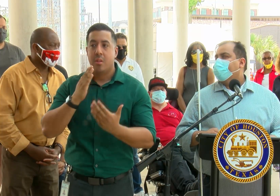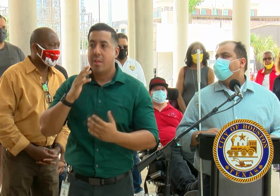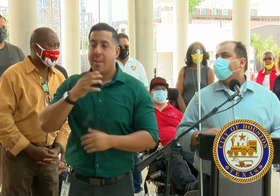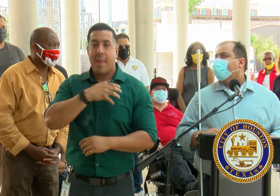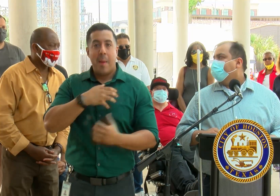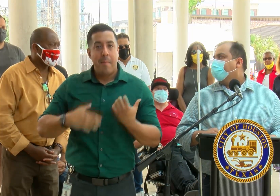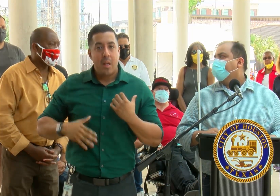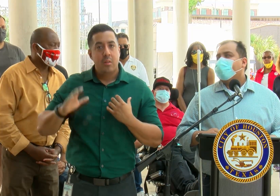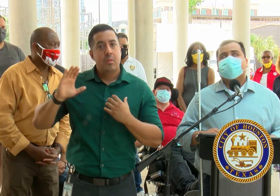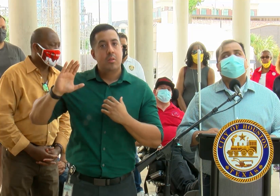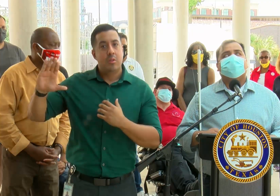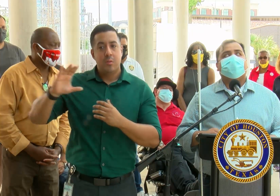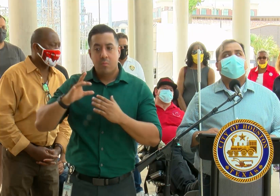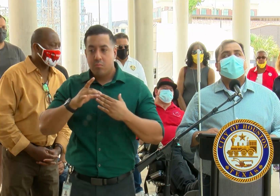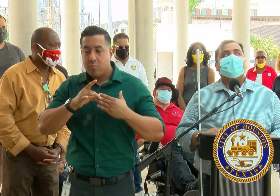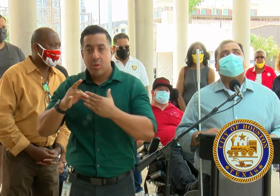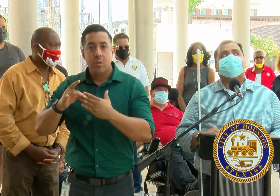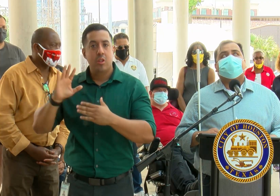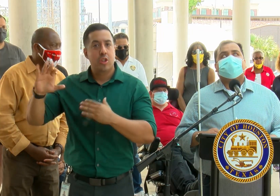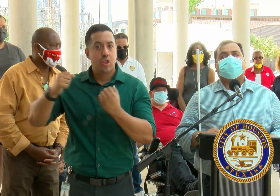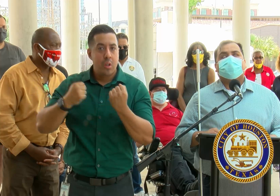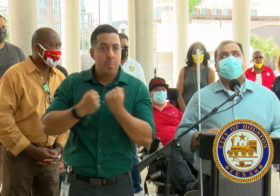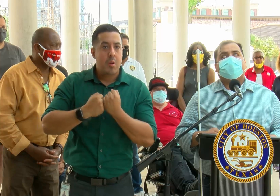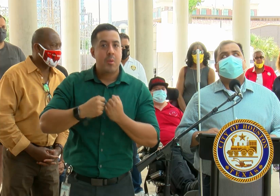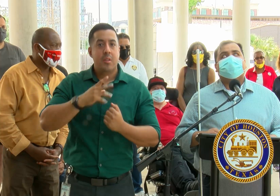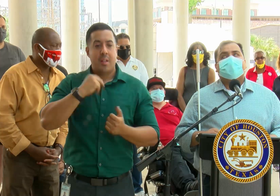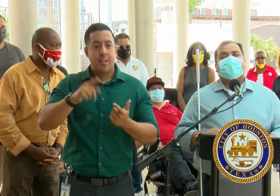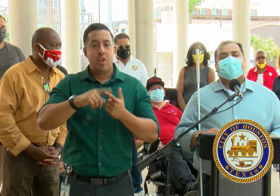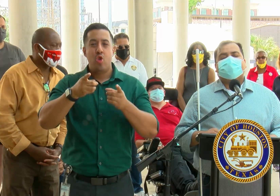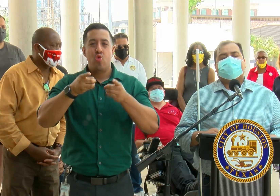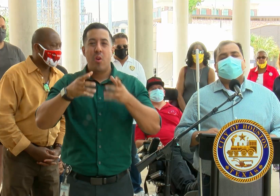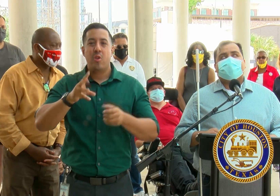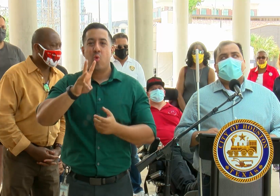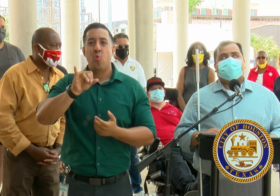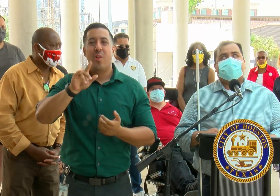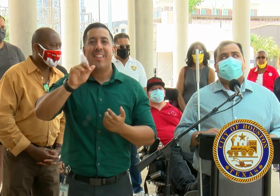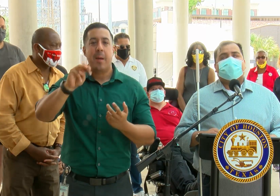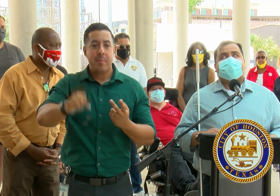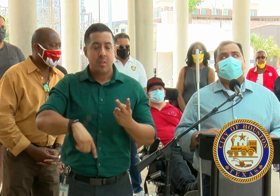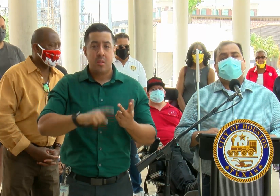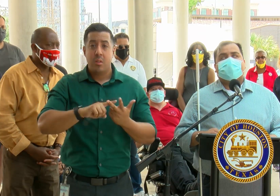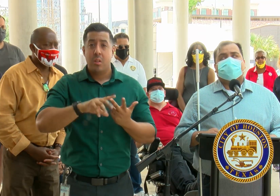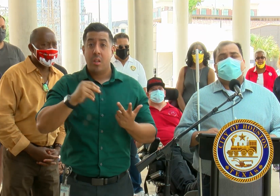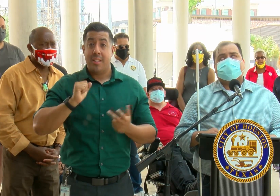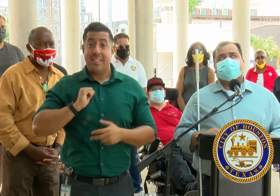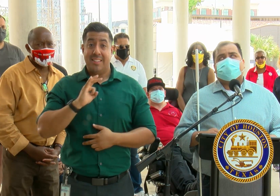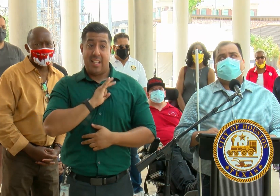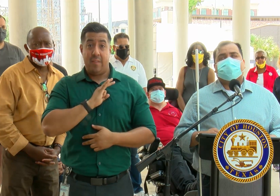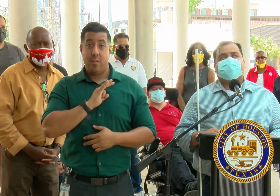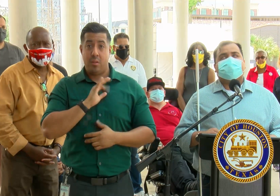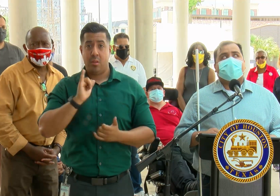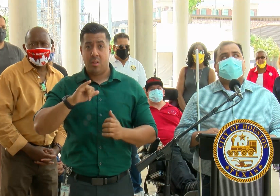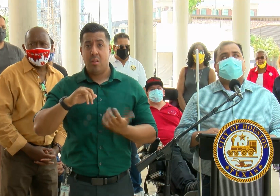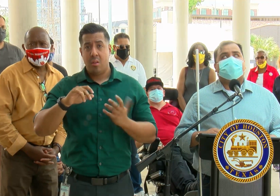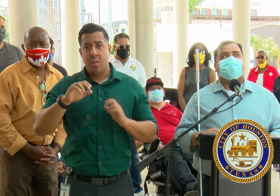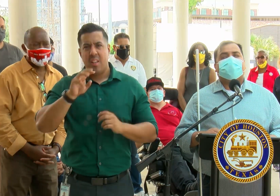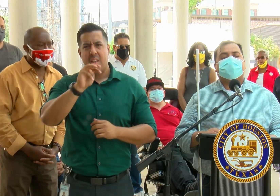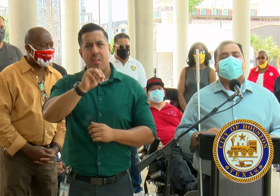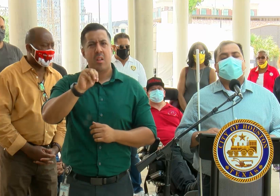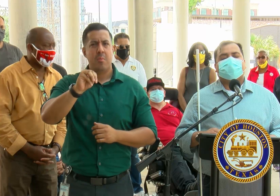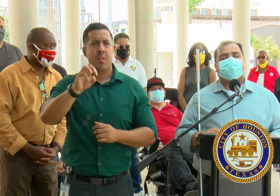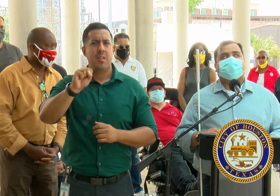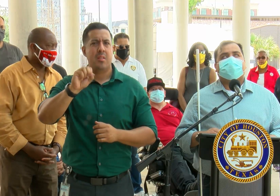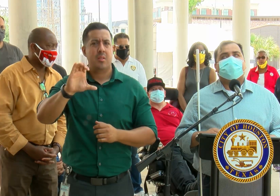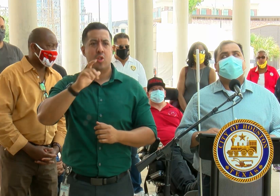his continuous leadership and his support, to Director Williams, to the staff here, the multi-service center staff that are part